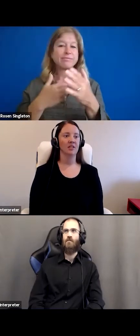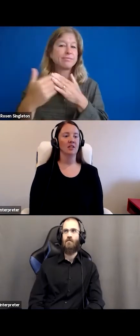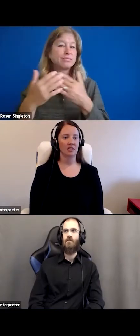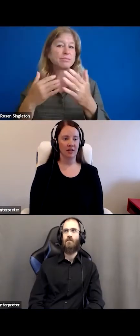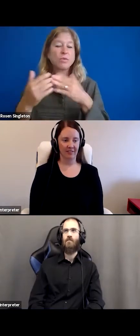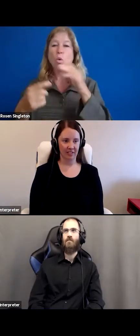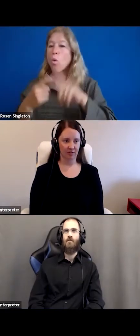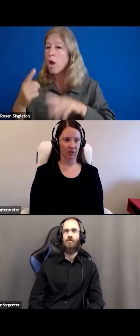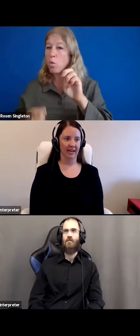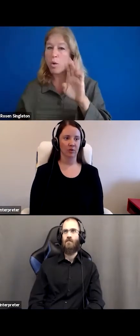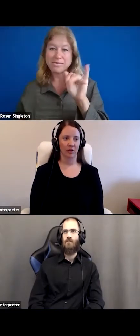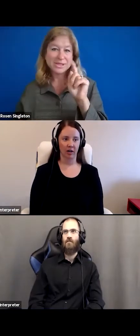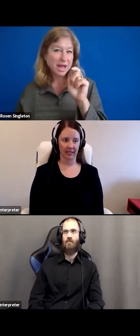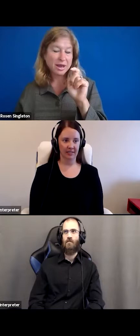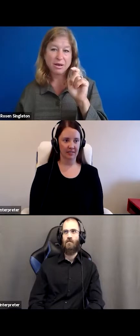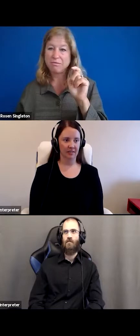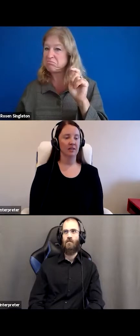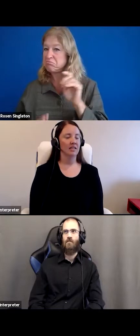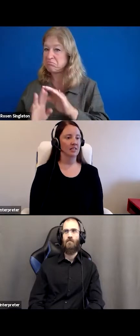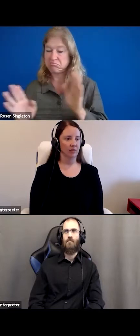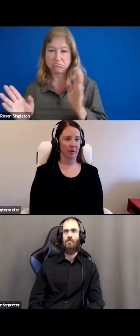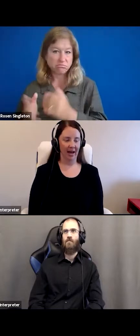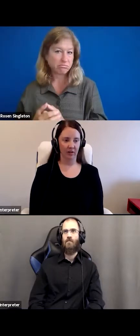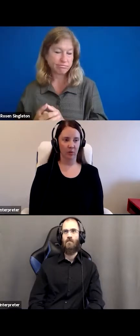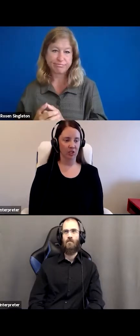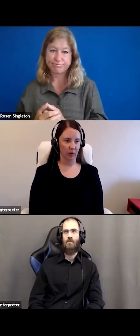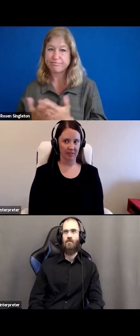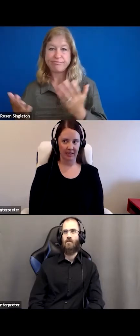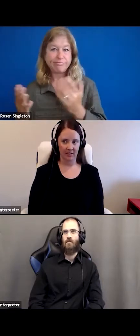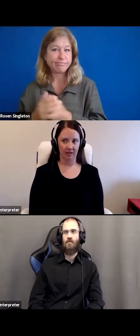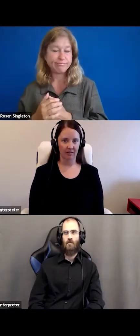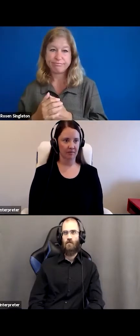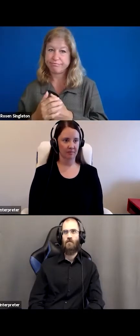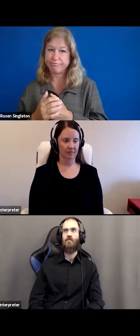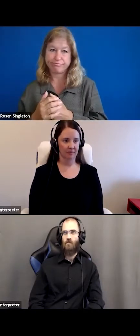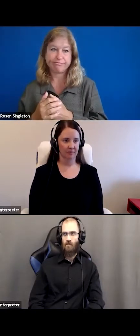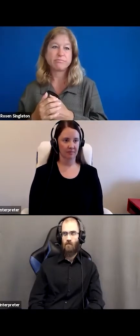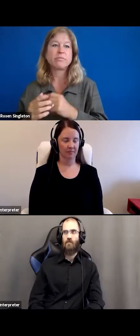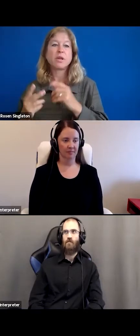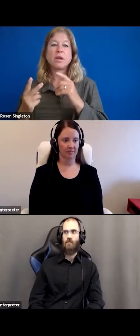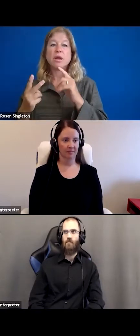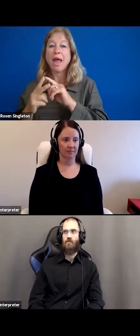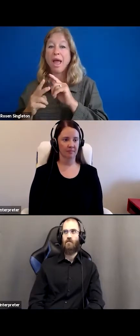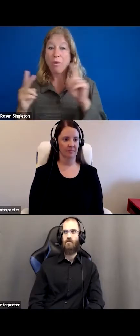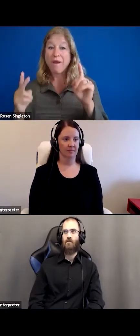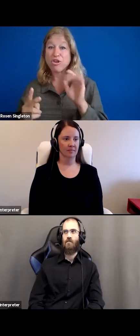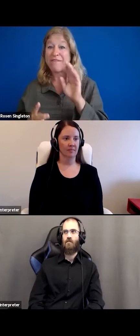captioned if it's full length regardless. Doesn't matter which website it's on.